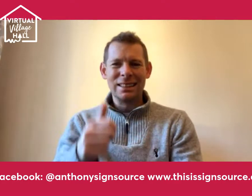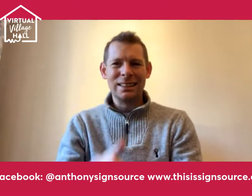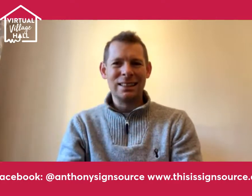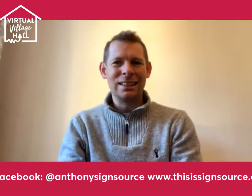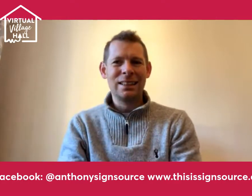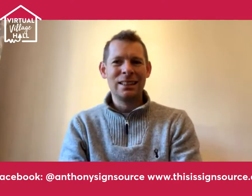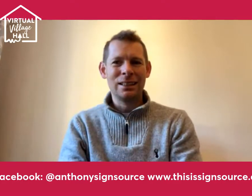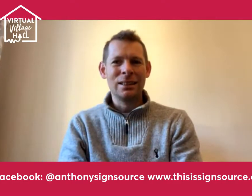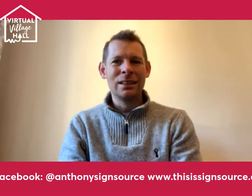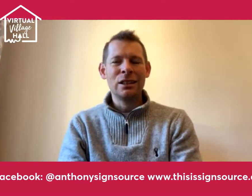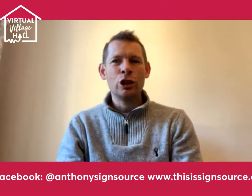fantastic,